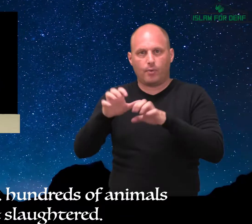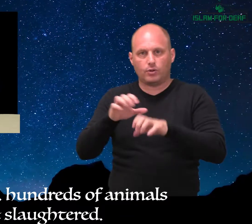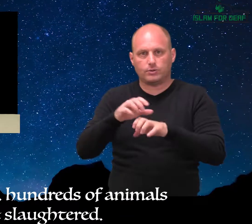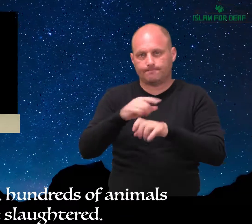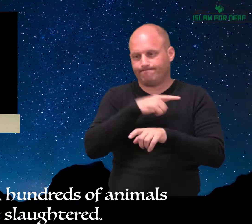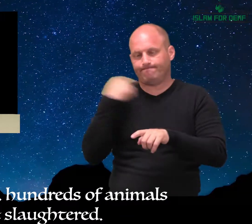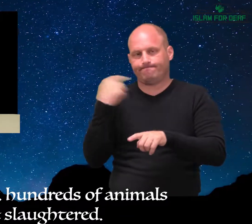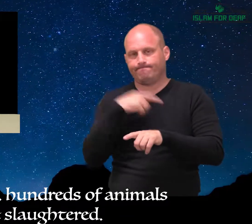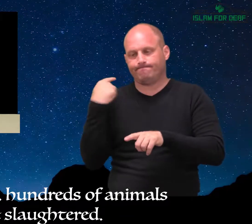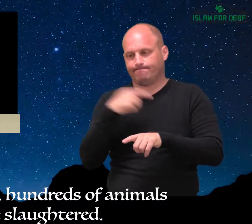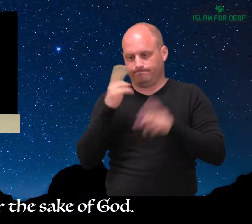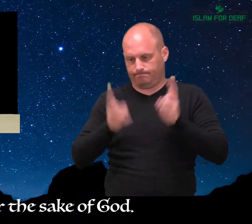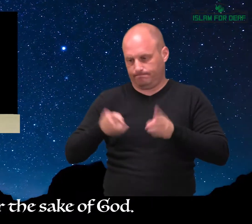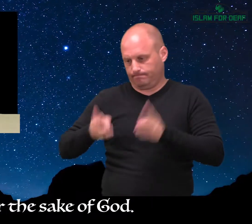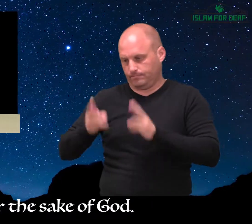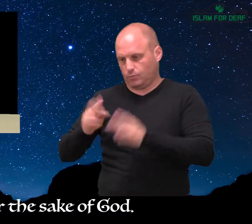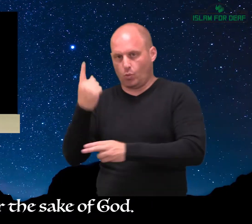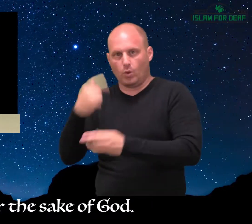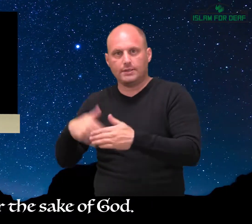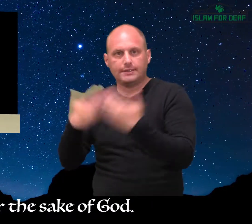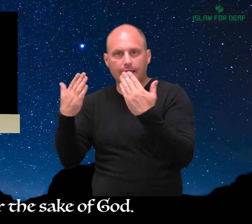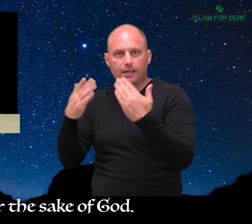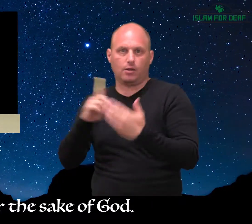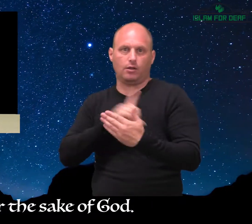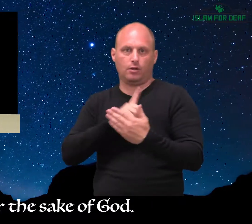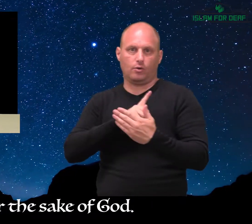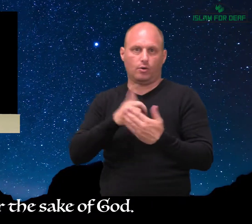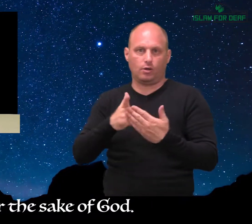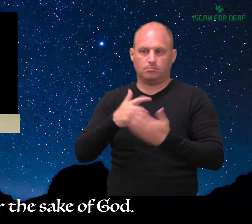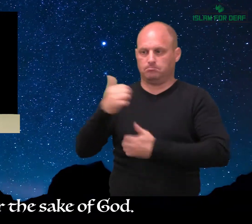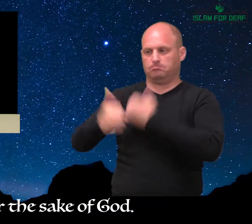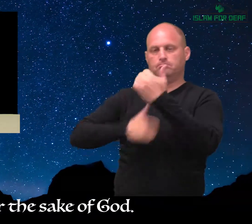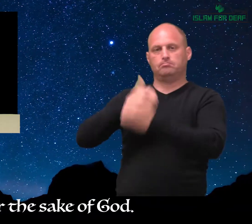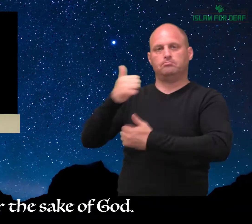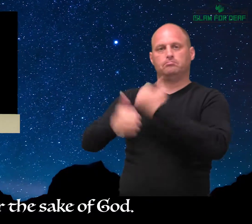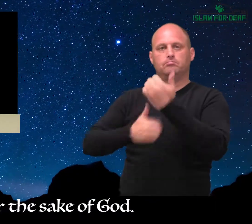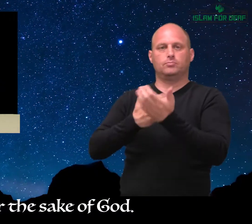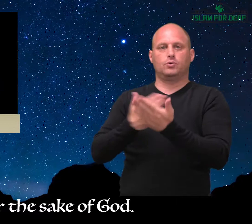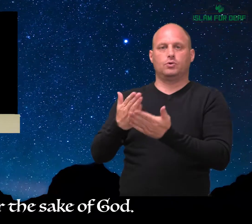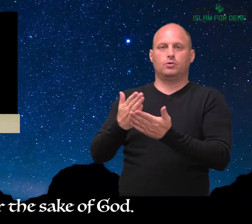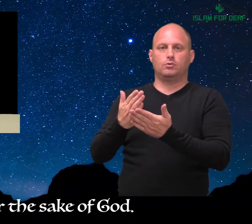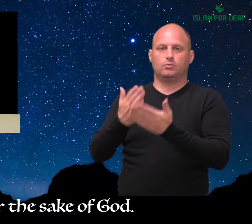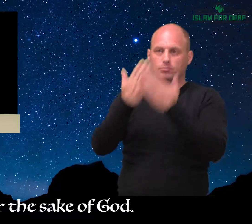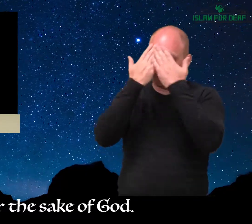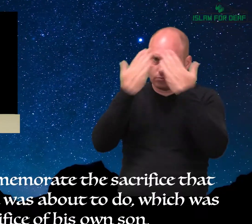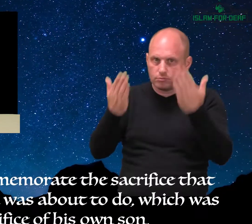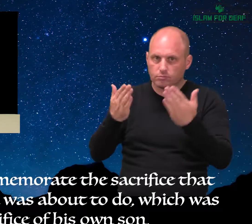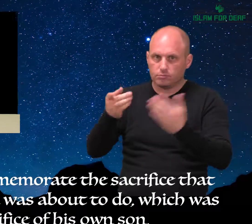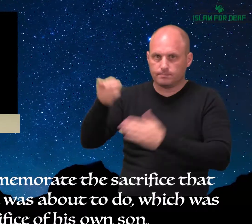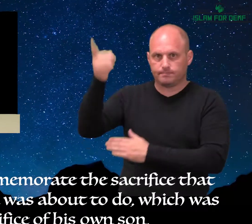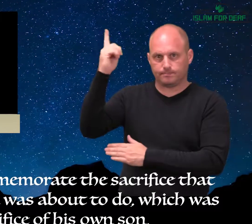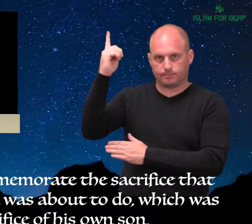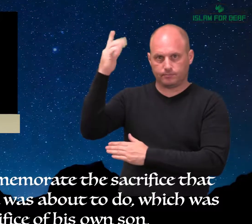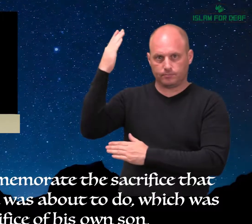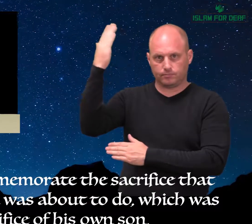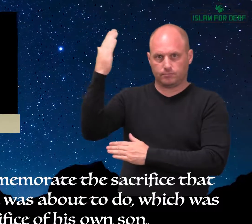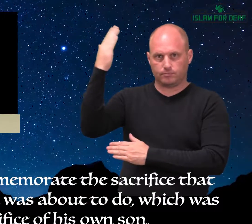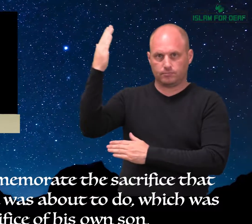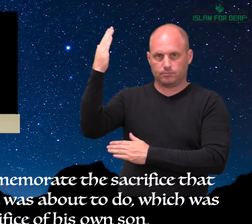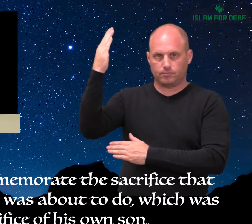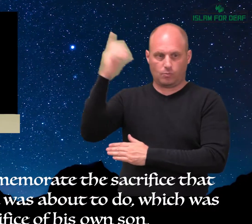one single day, solely, purely for the sake of God. In order to